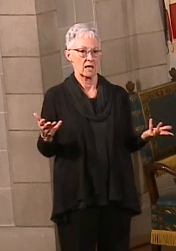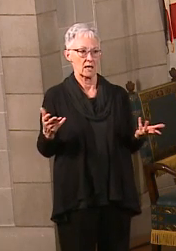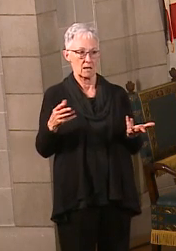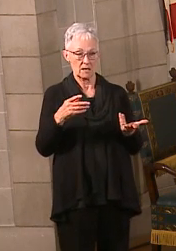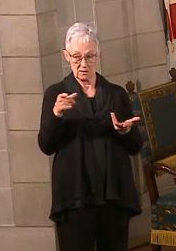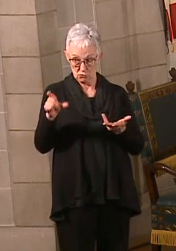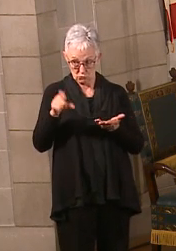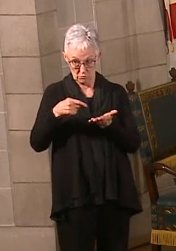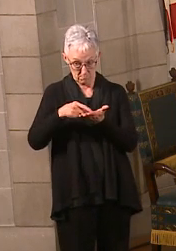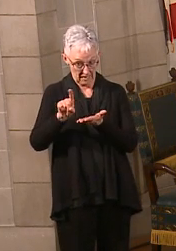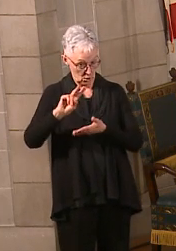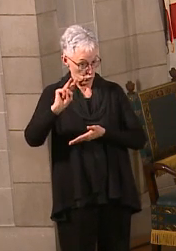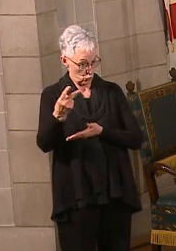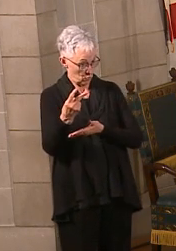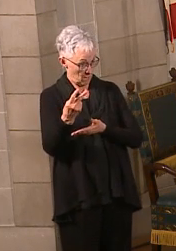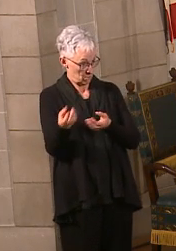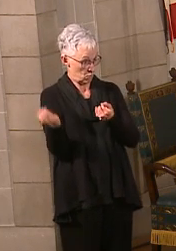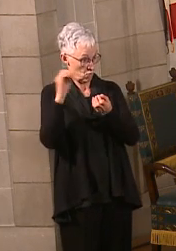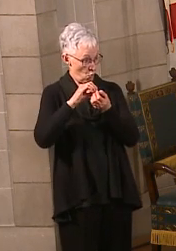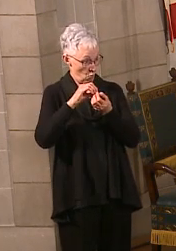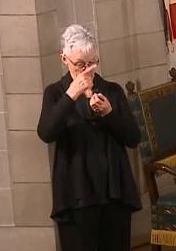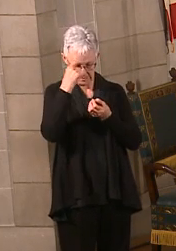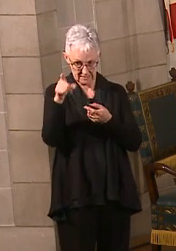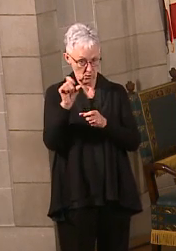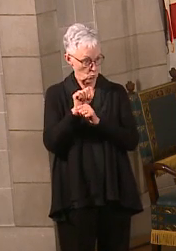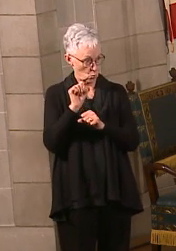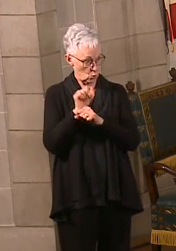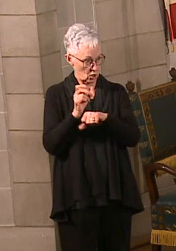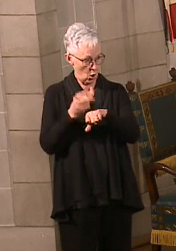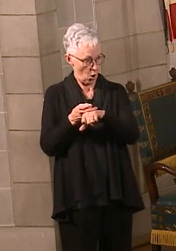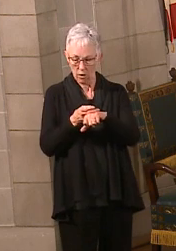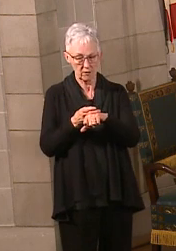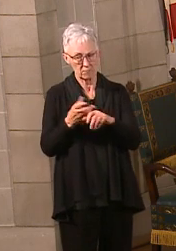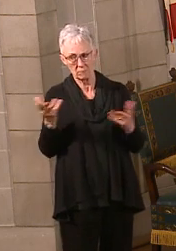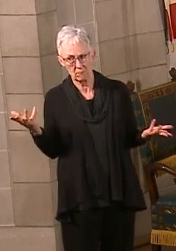So everybody's got to be out there working. We're all in this together.